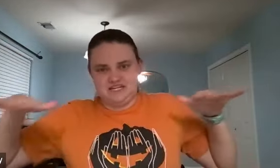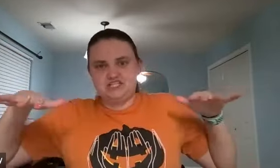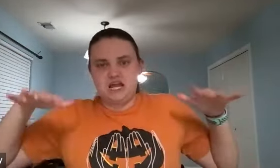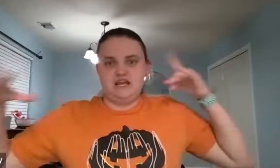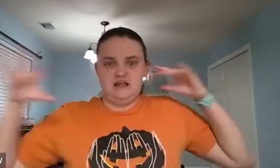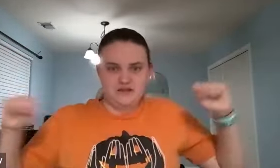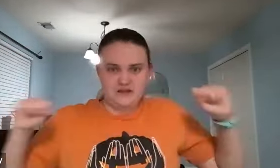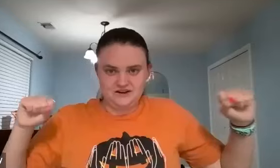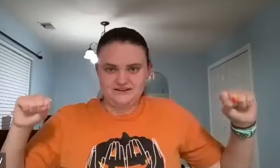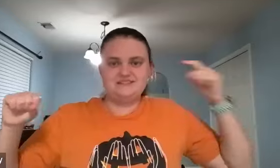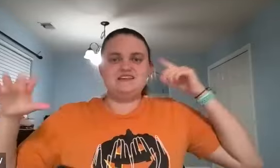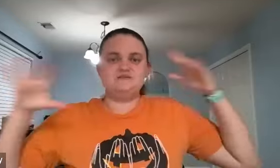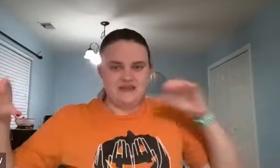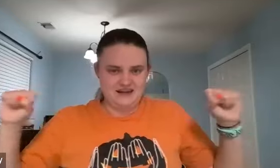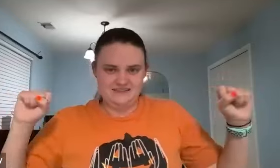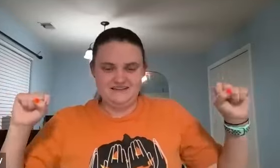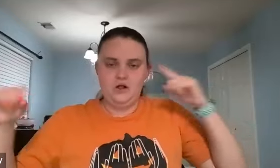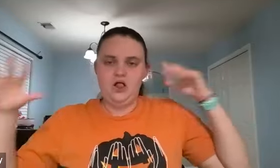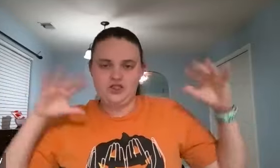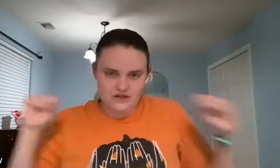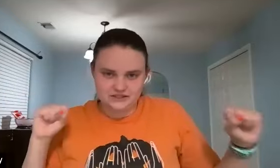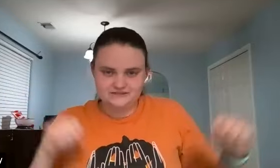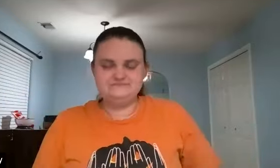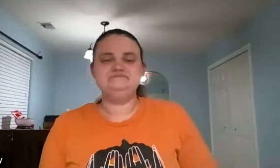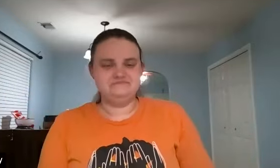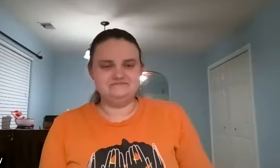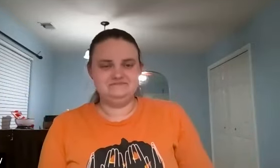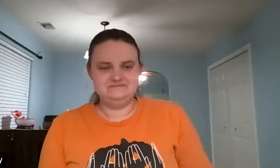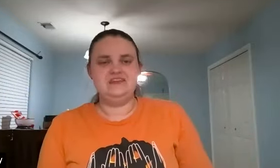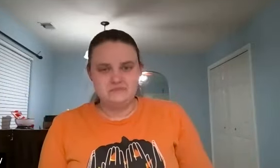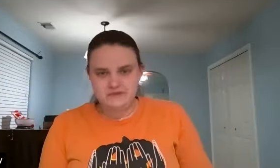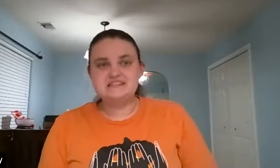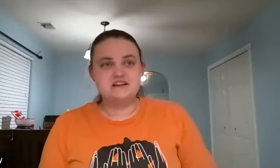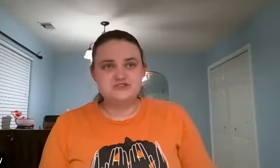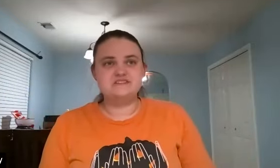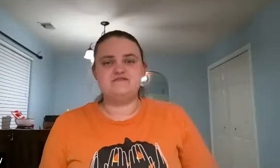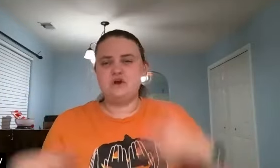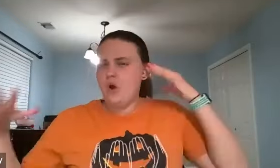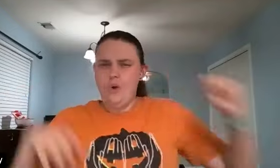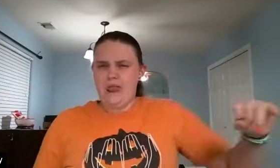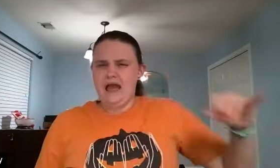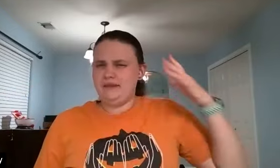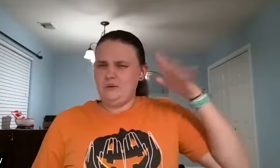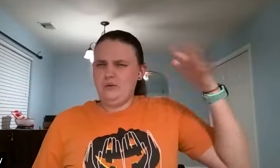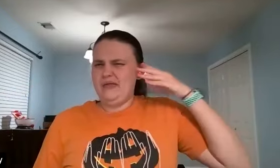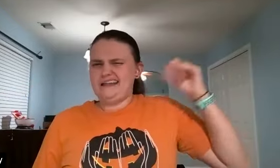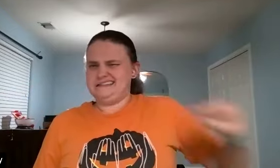it's shaking, thunder. So that's why they added that little thunder. That is also the sign for wow, like, ooh, that's